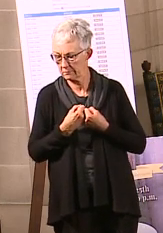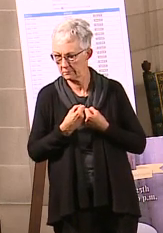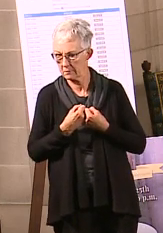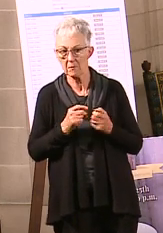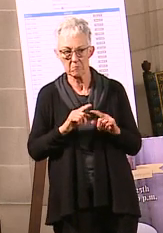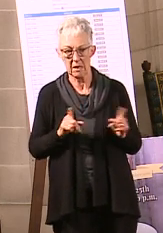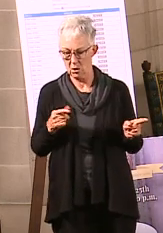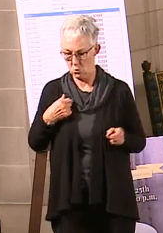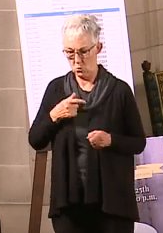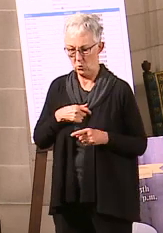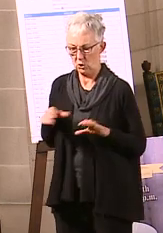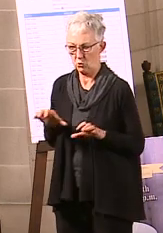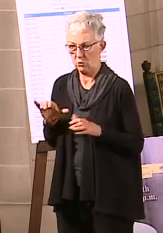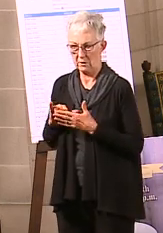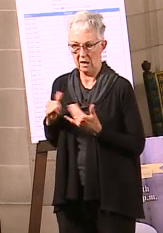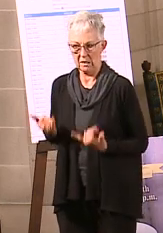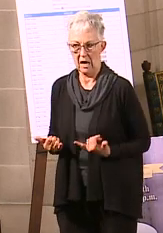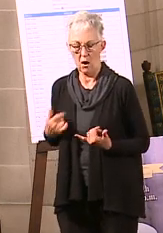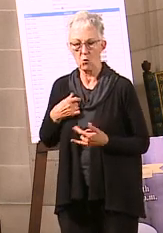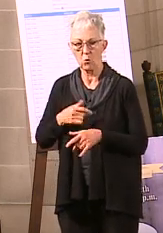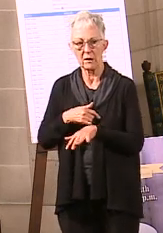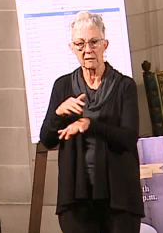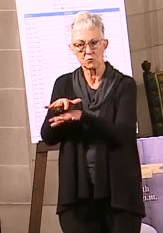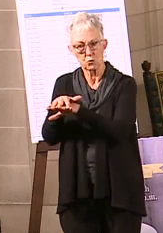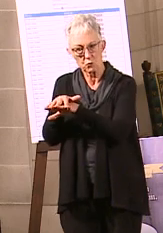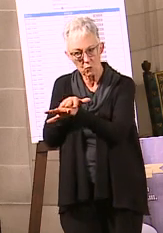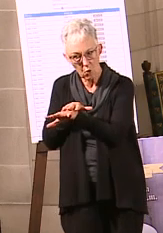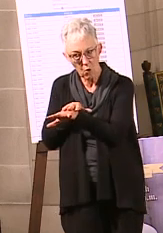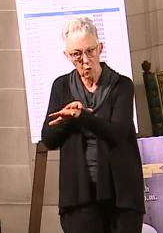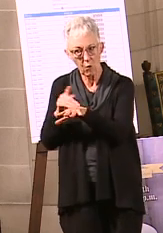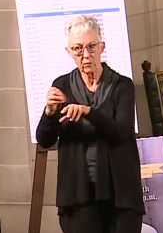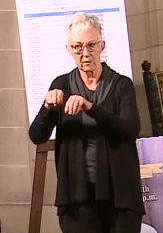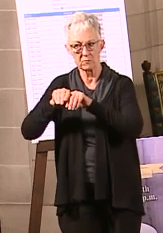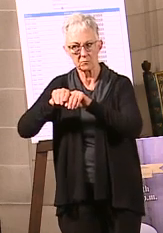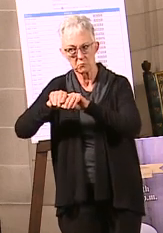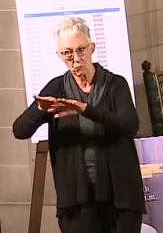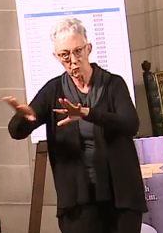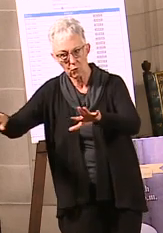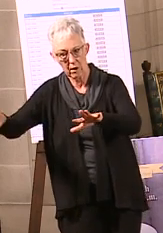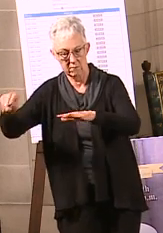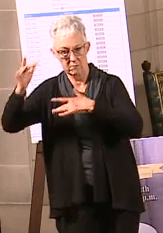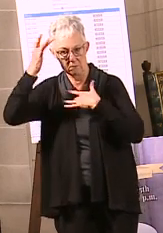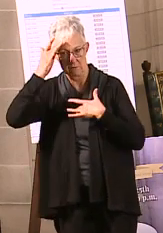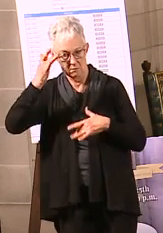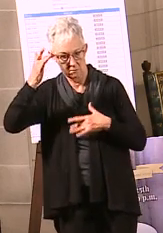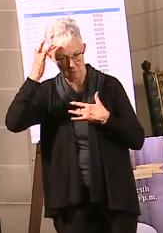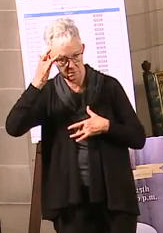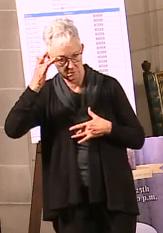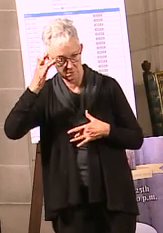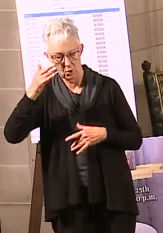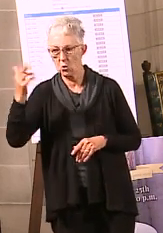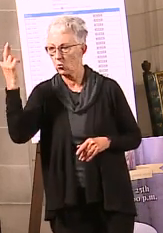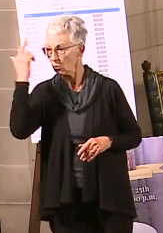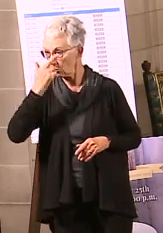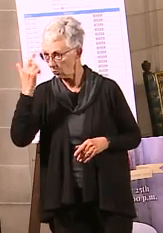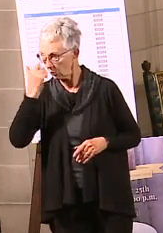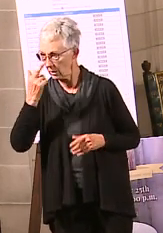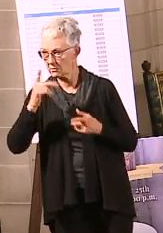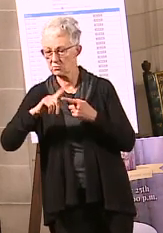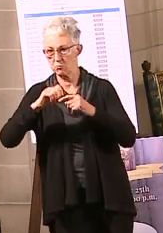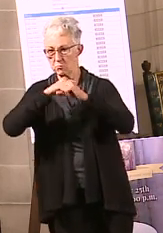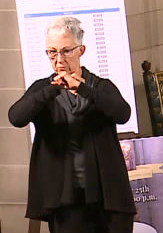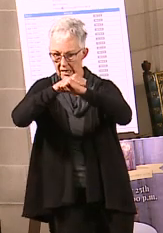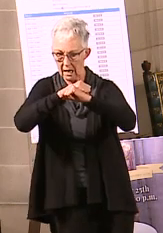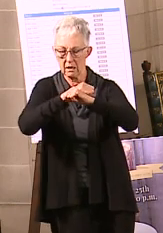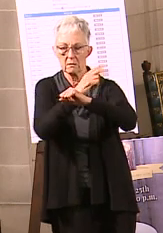Now, we did that for a good reason, right? We wanted to make sure that the healthcare system didn't get overwhelmed. And we didn't know how this was all going to spread.